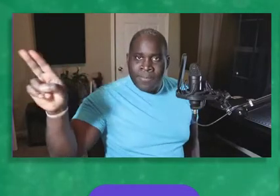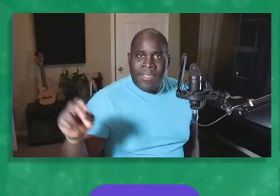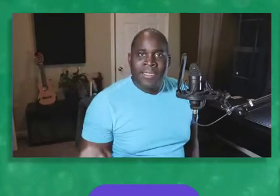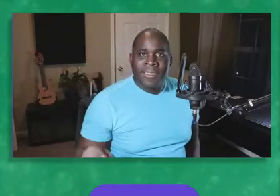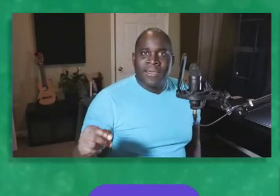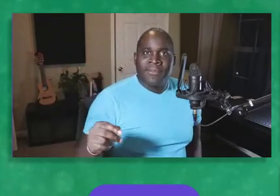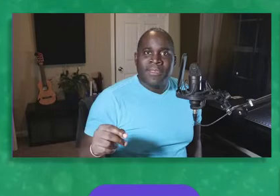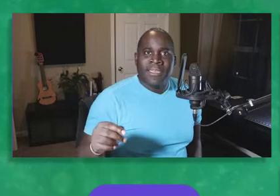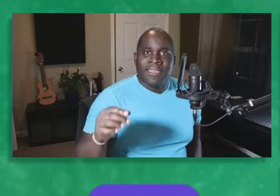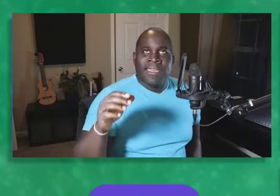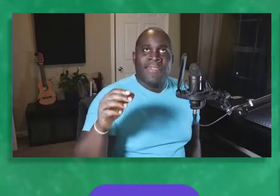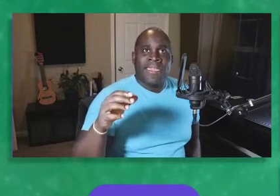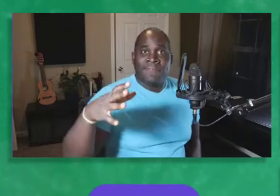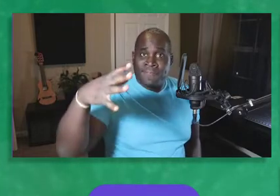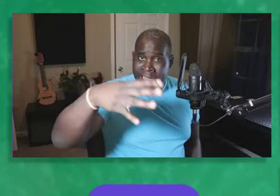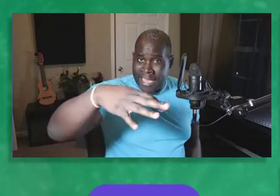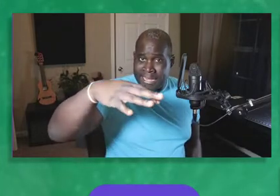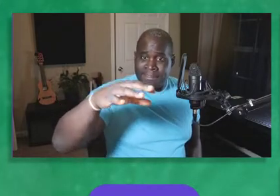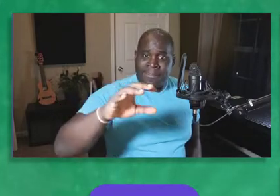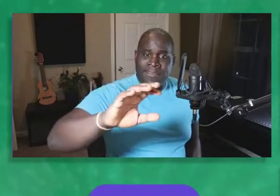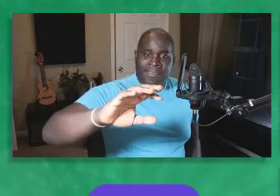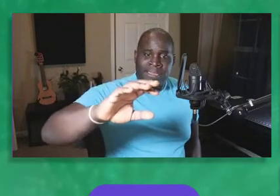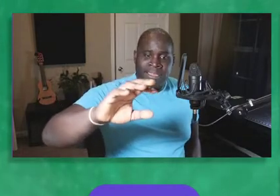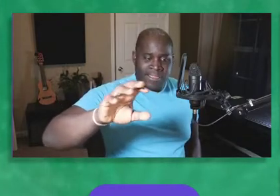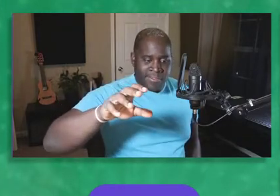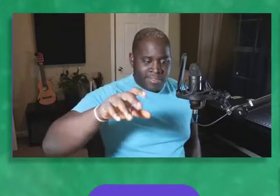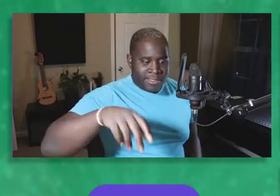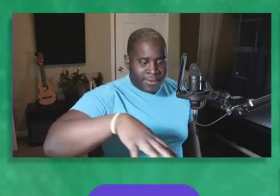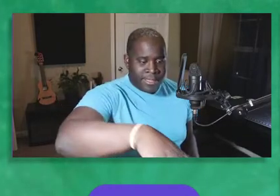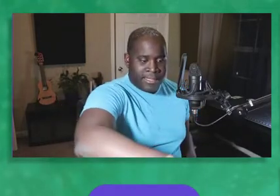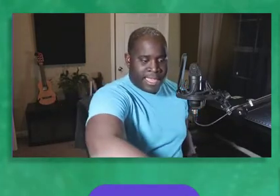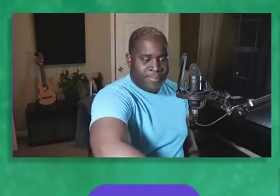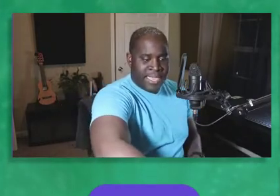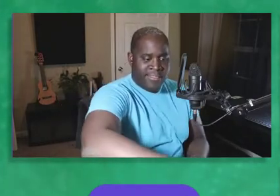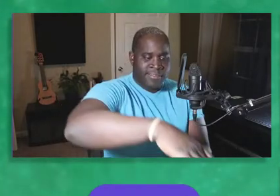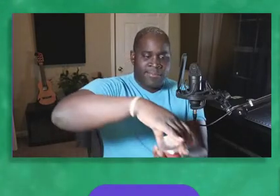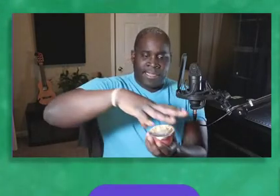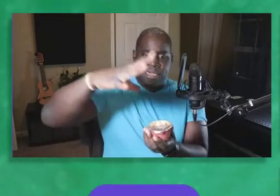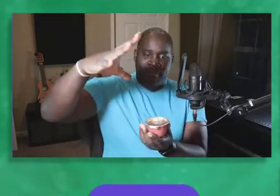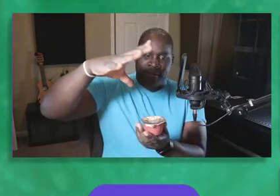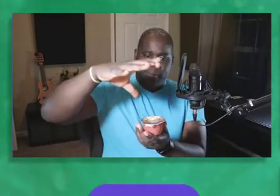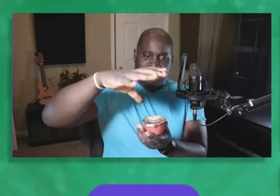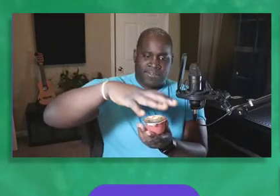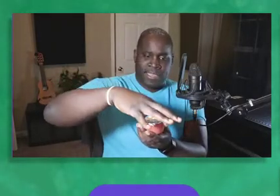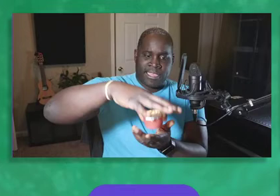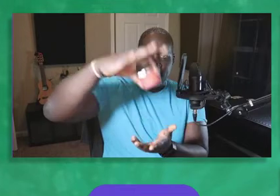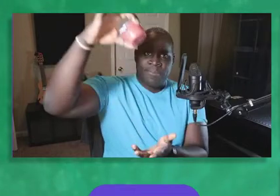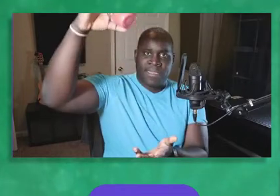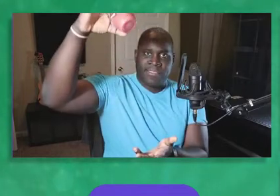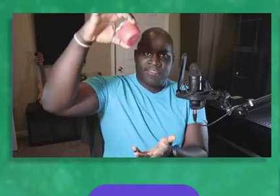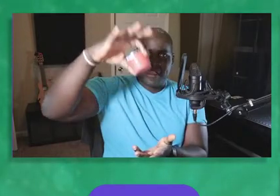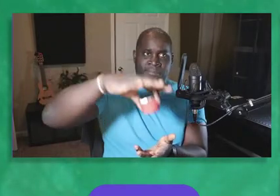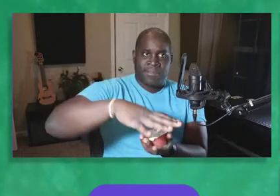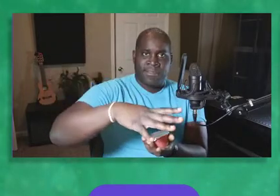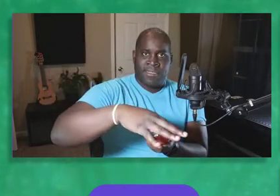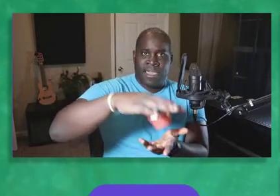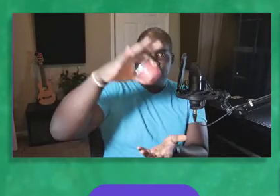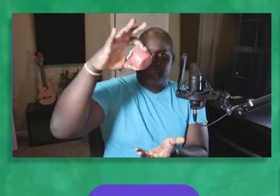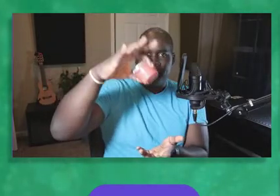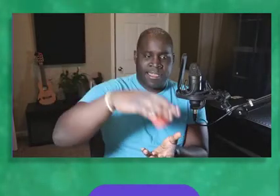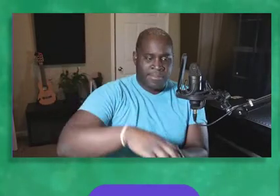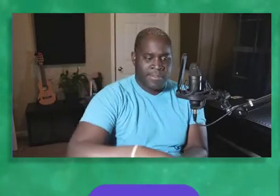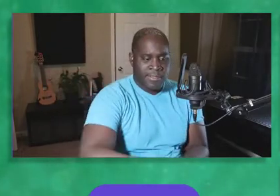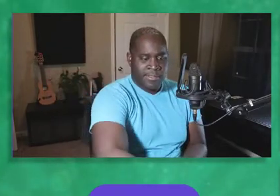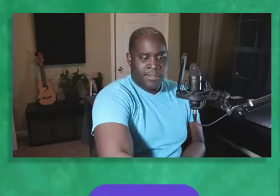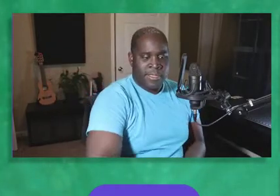Honor. And then find is literally like picking something up. So like I pick this up, I